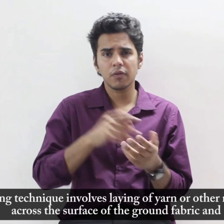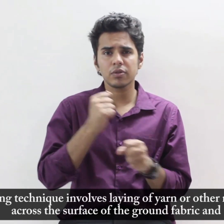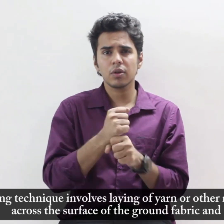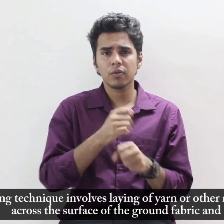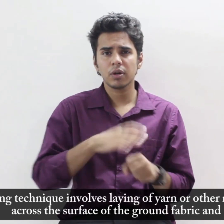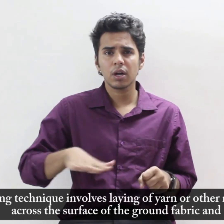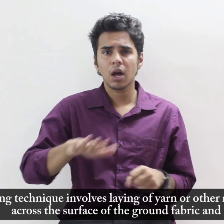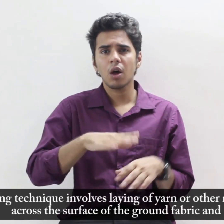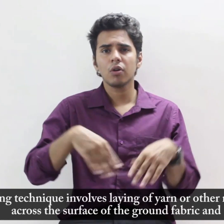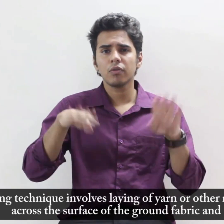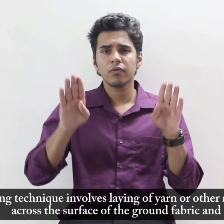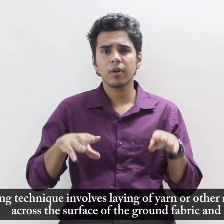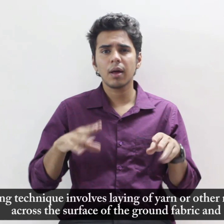and